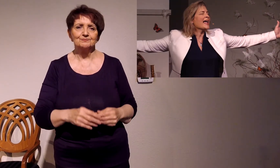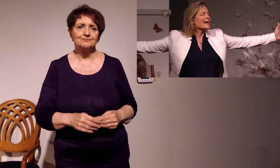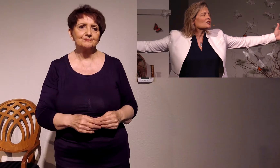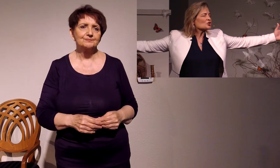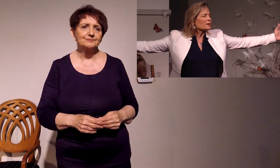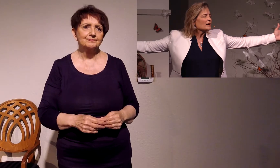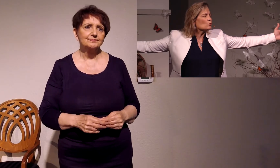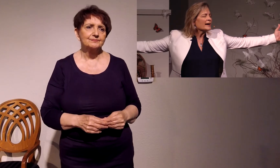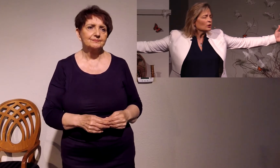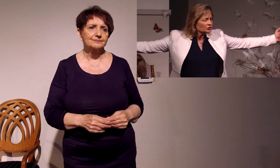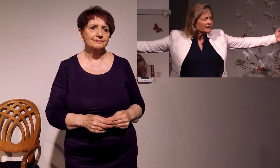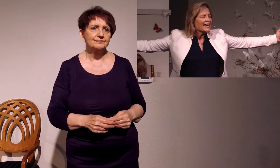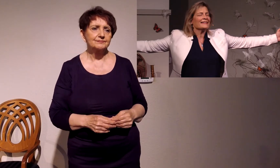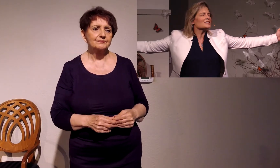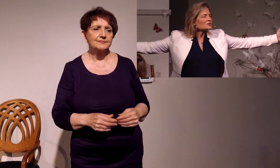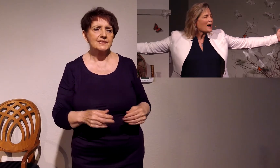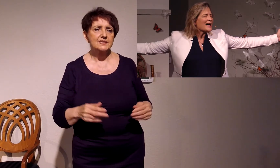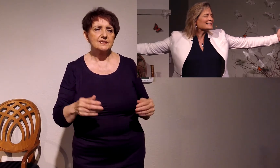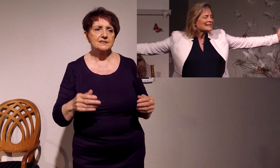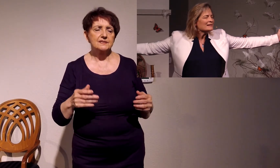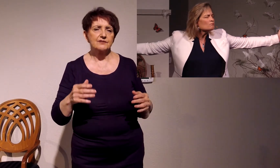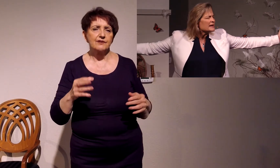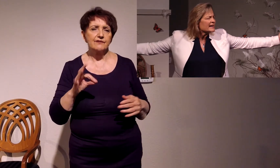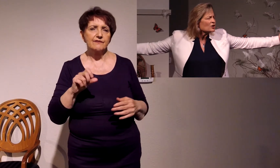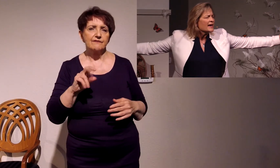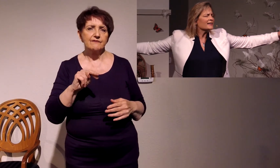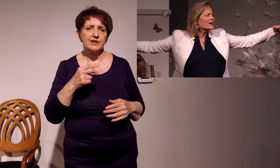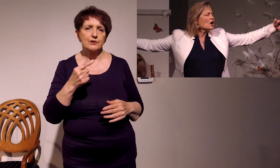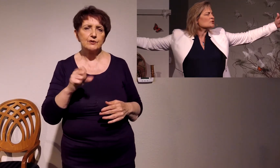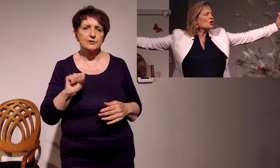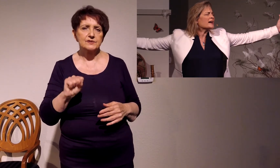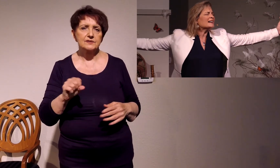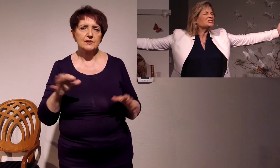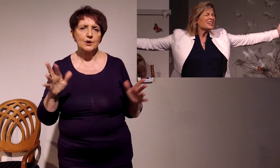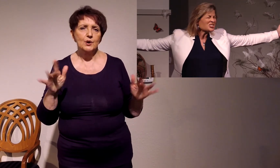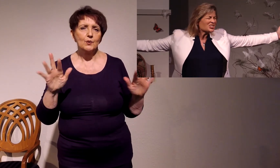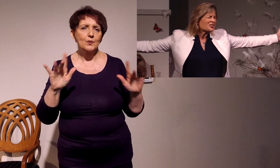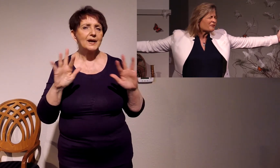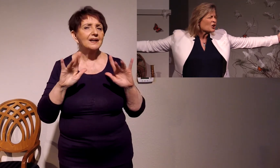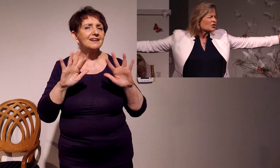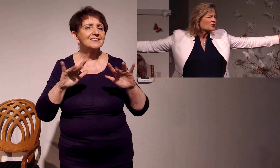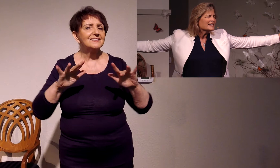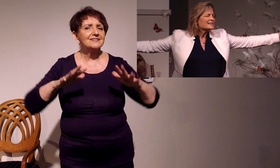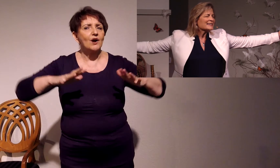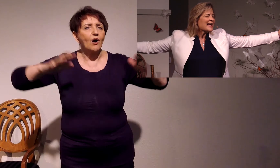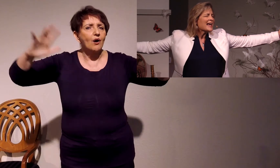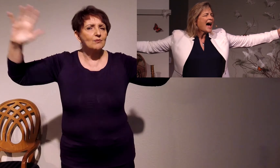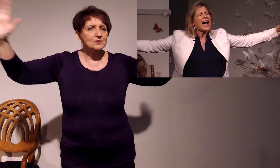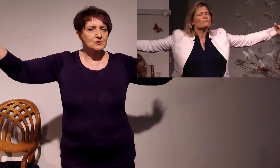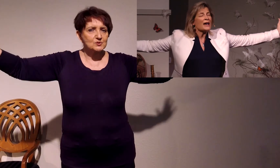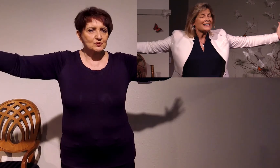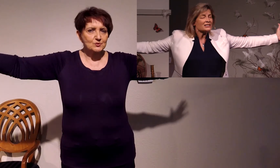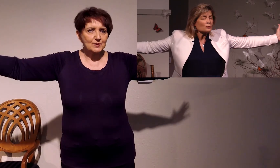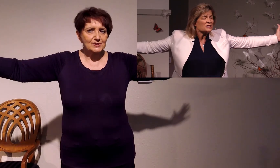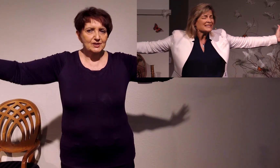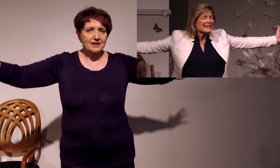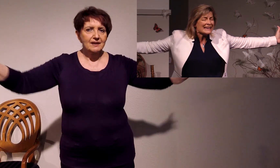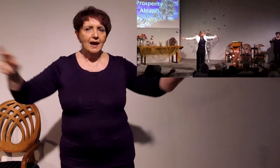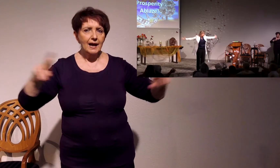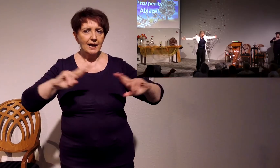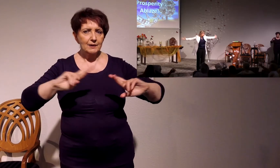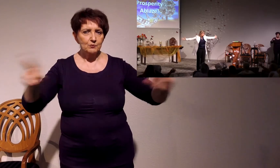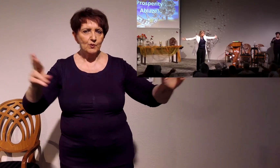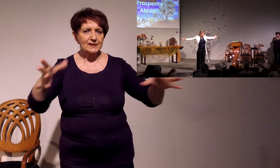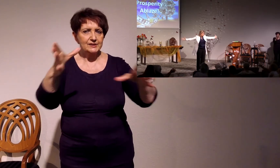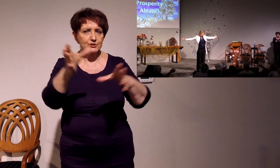the hands are being wiggled and the smile is getting bigger and the arms are going out just a little further, say, I'm ready to